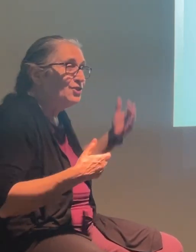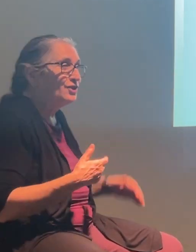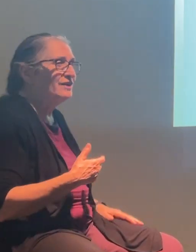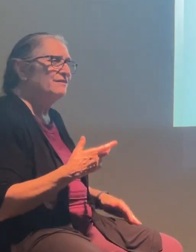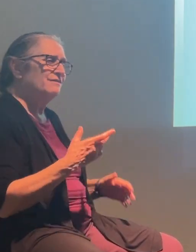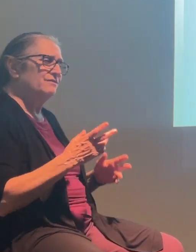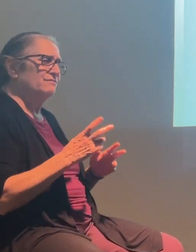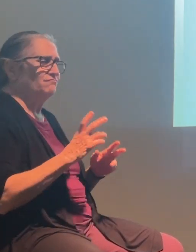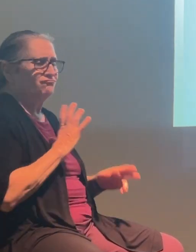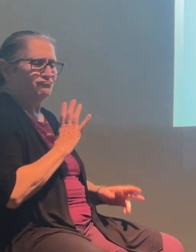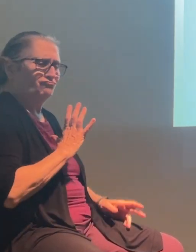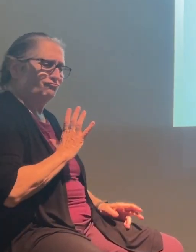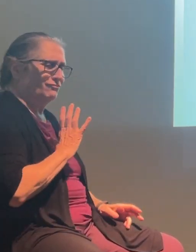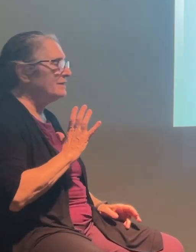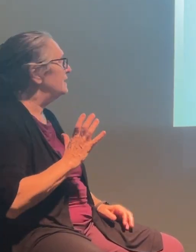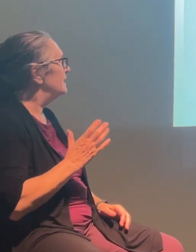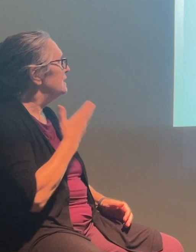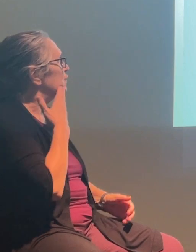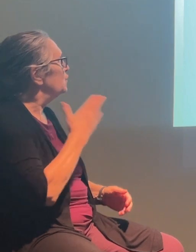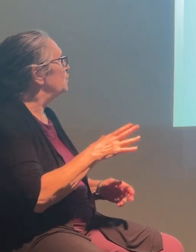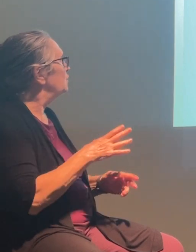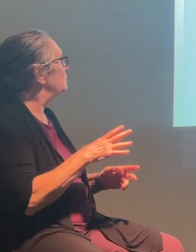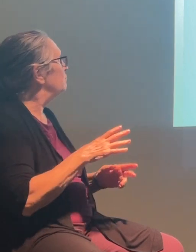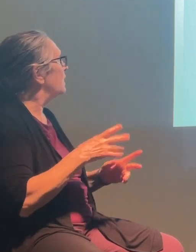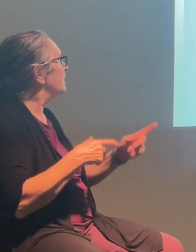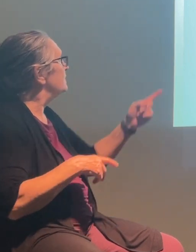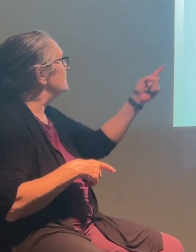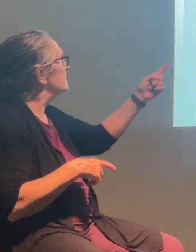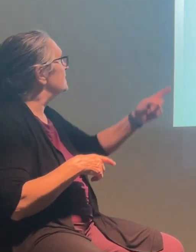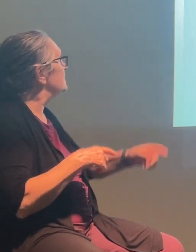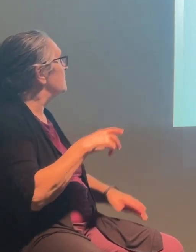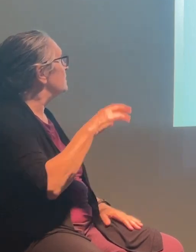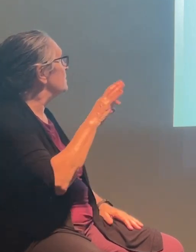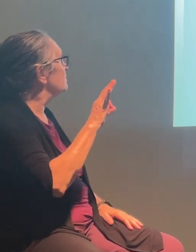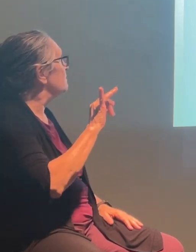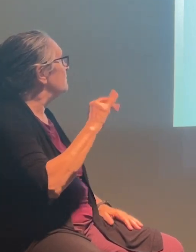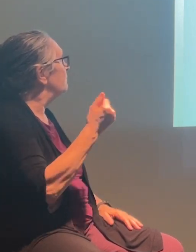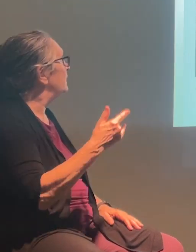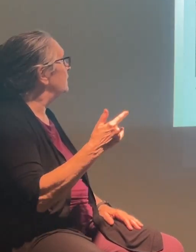behind them. It's a very good product. Another finger exercise.